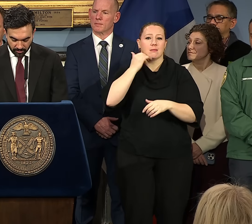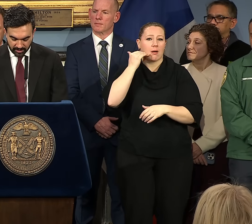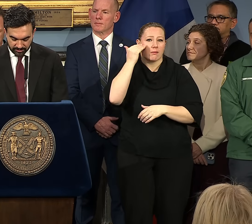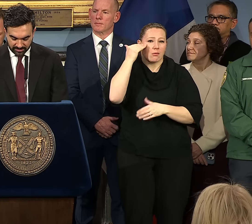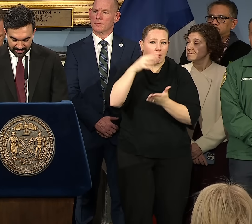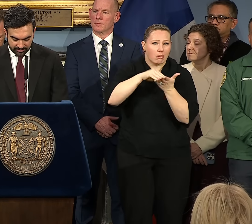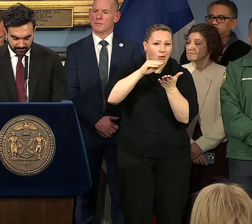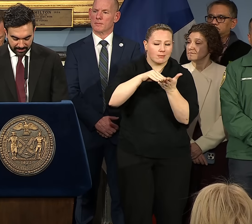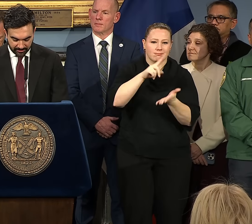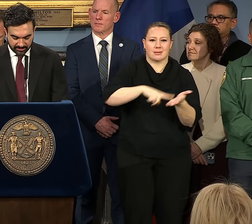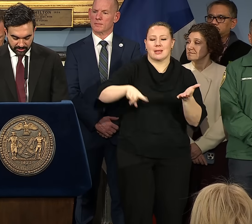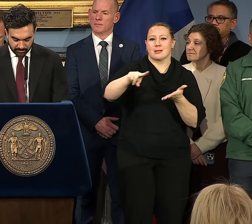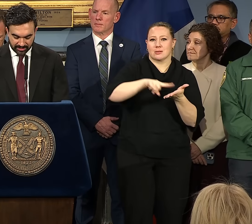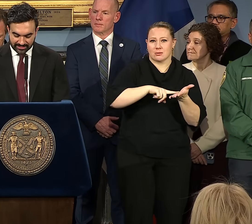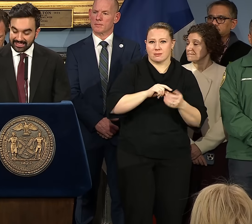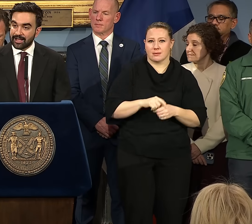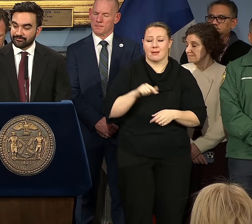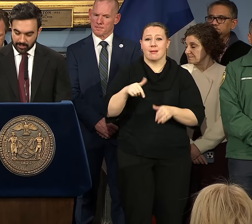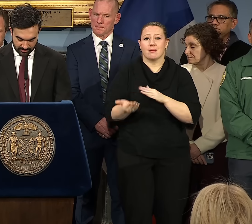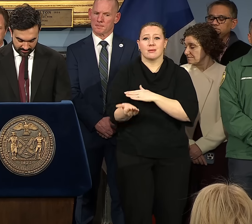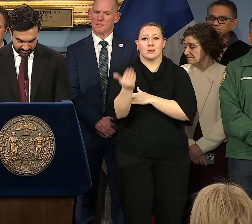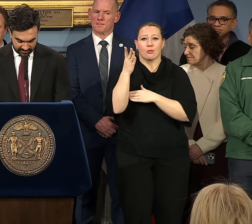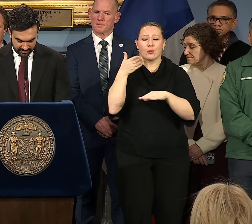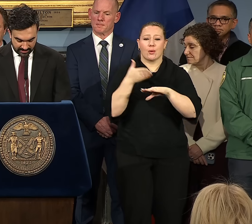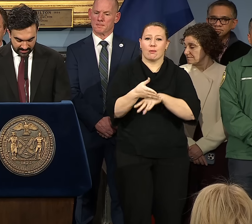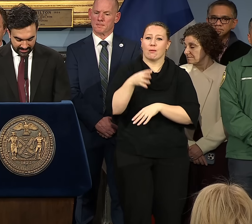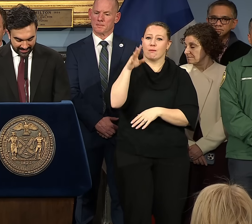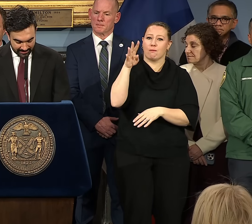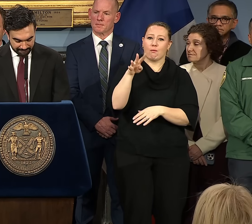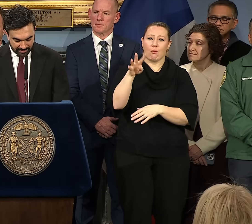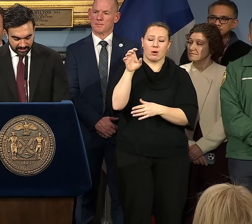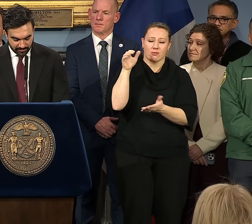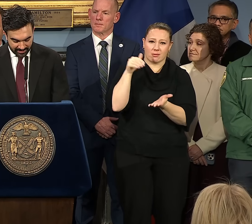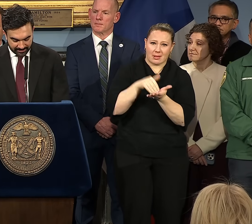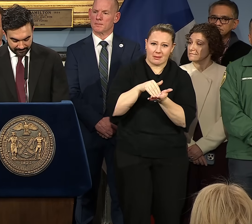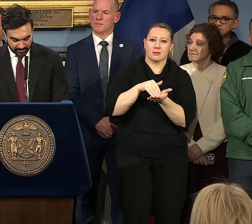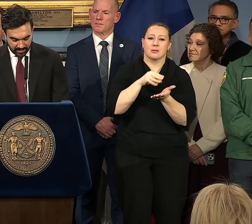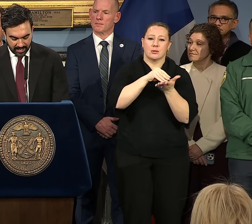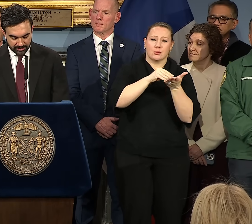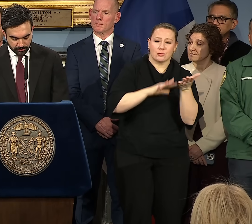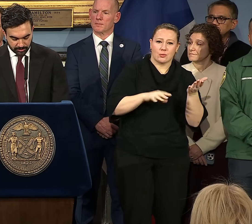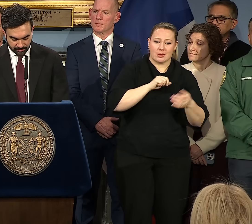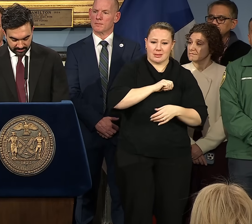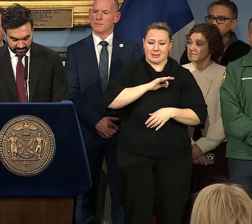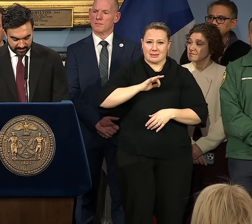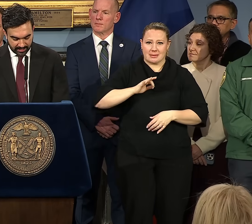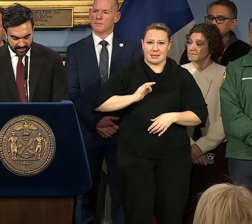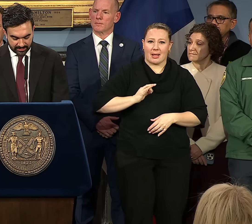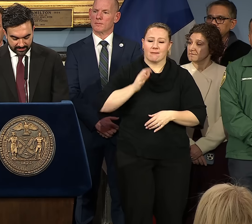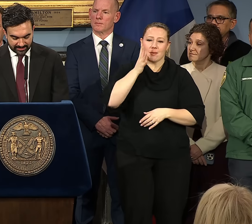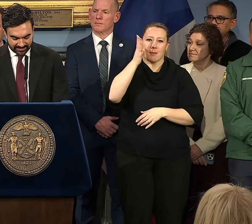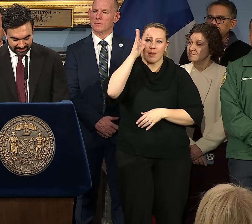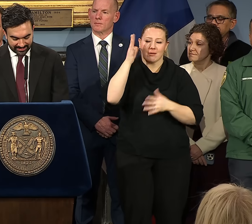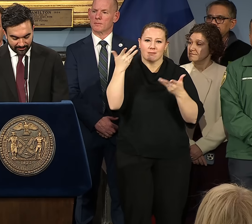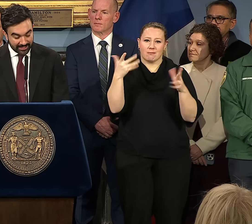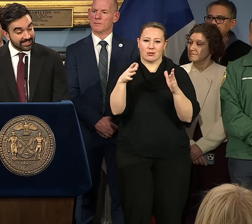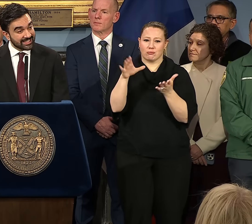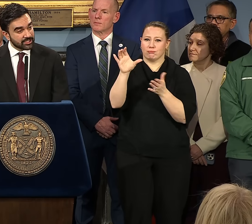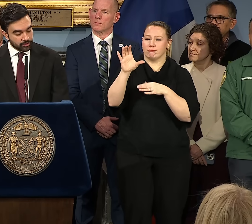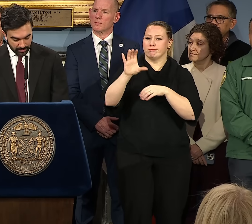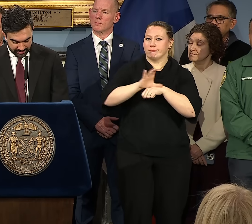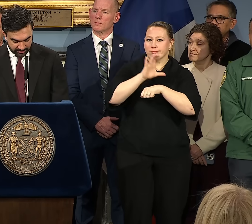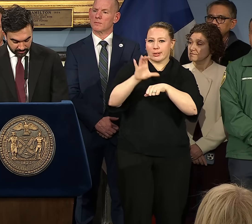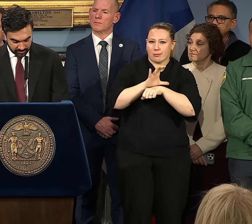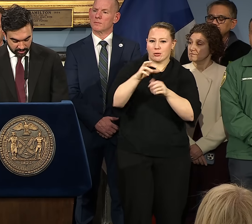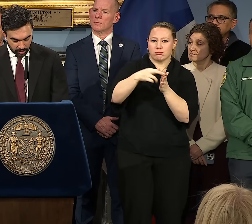over 400,000 parent, student, and staff logons. Again, as a reminder, high school students and grades